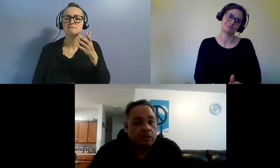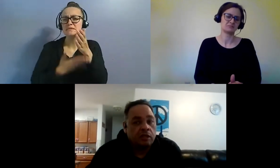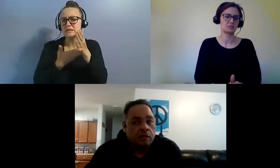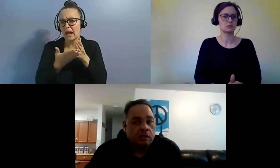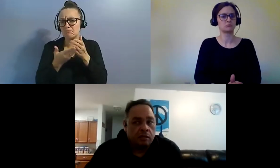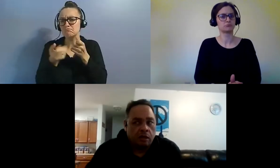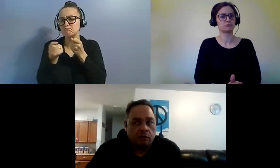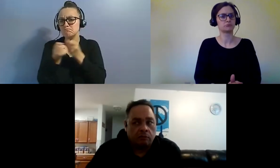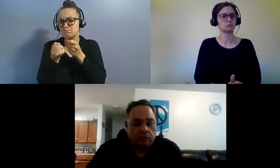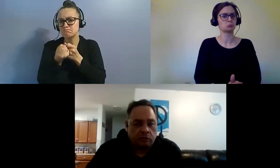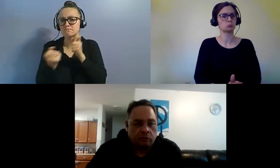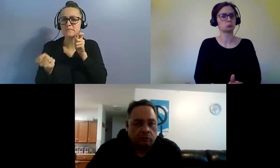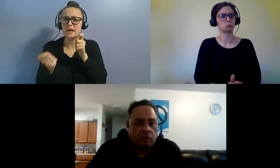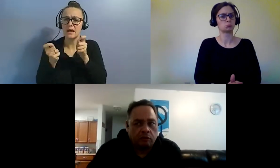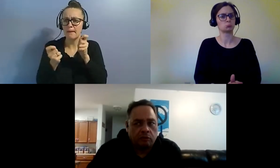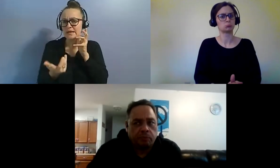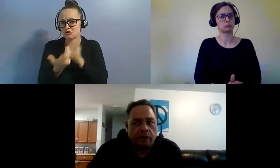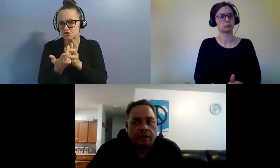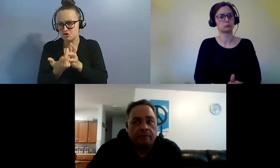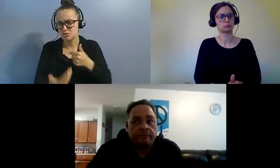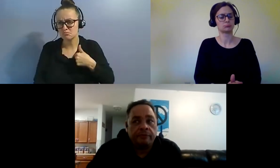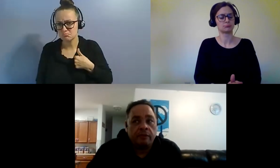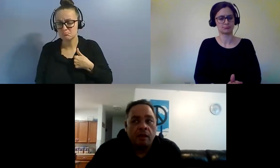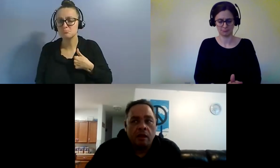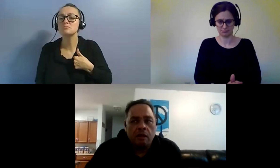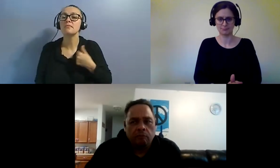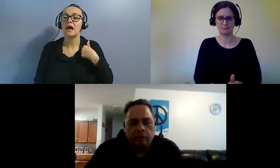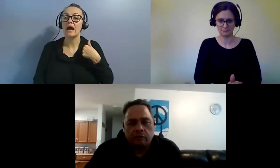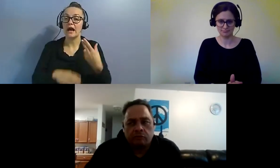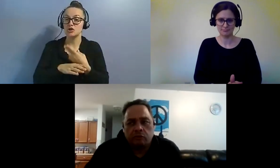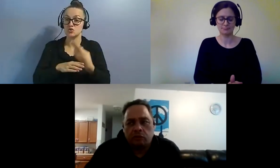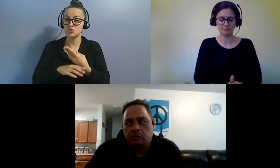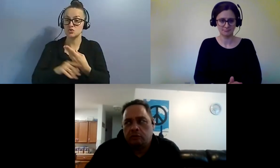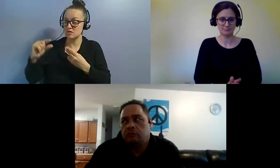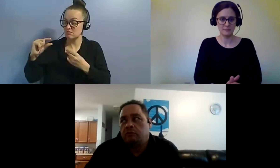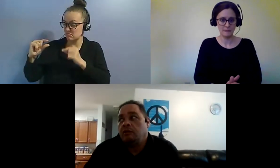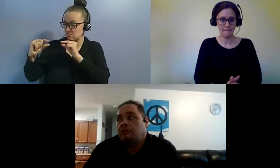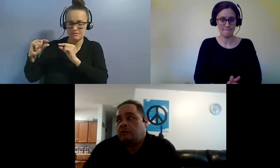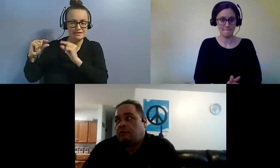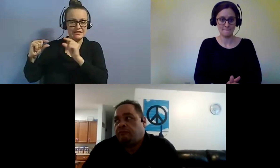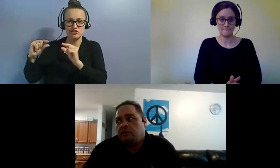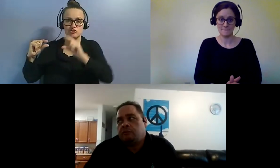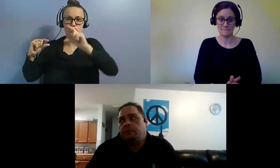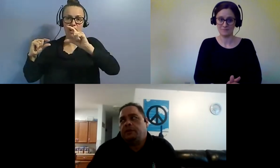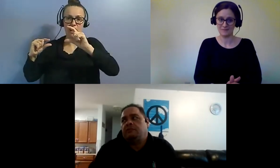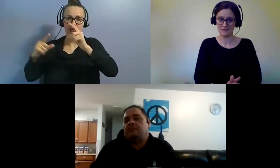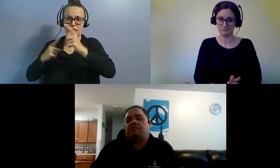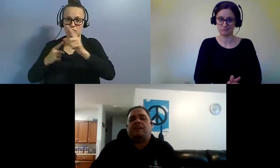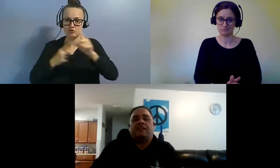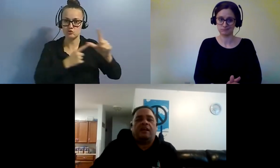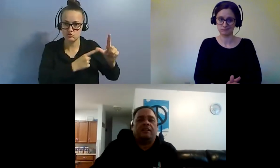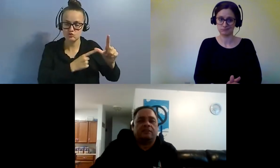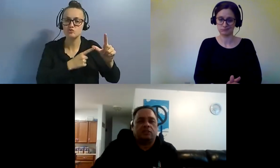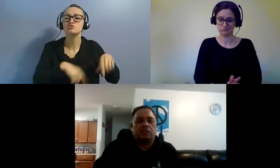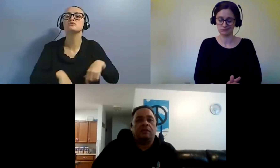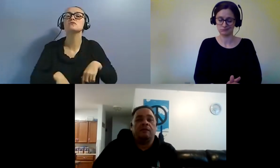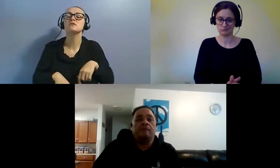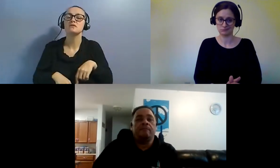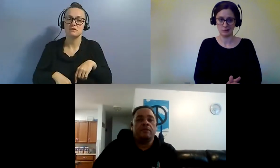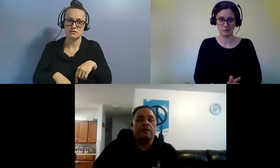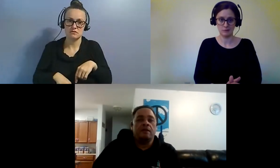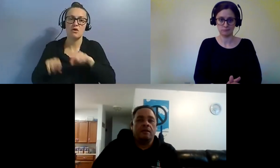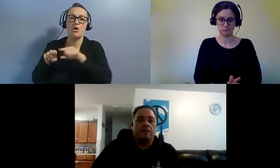accommodations. We use large print. We also use the first piece of